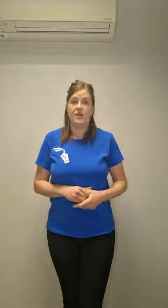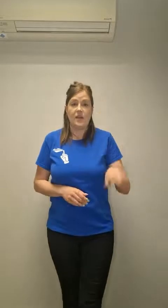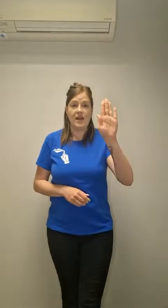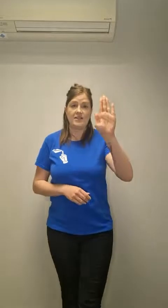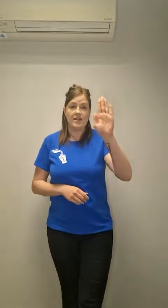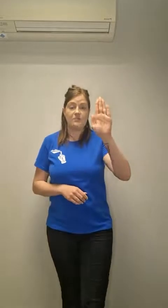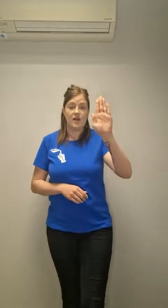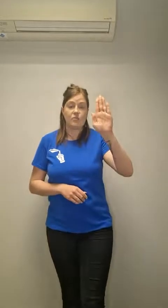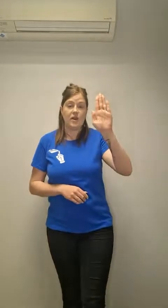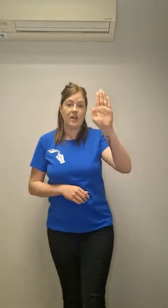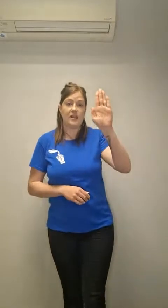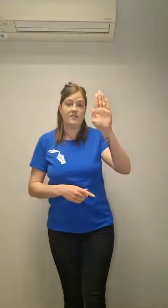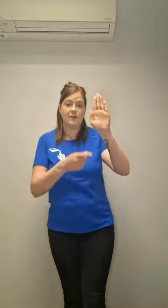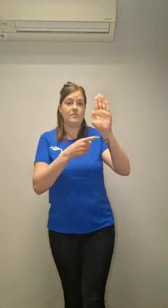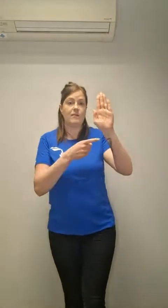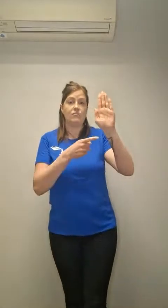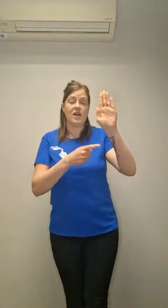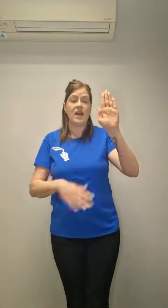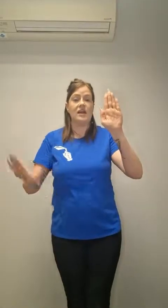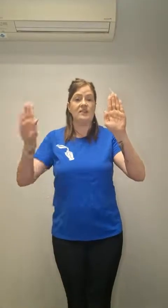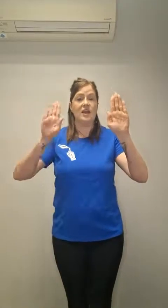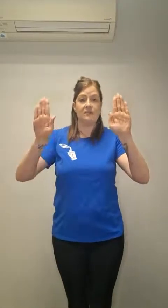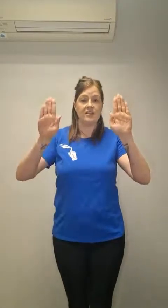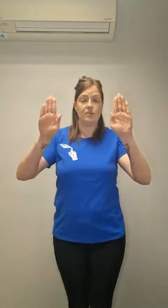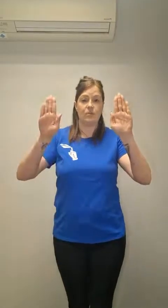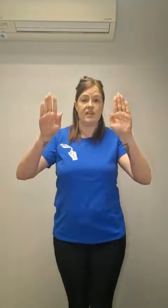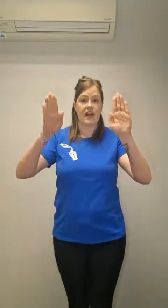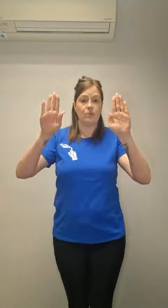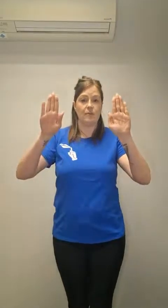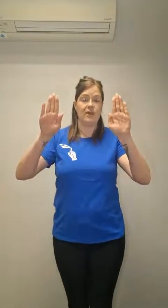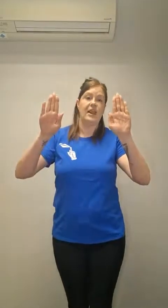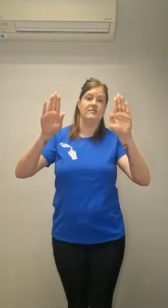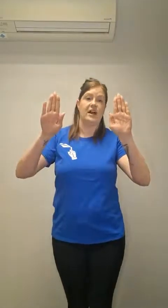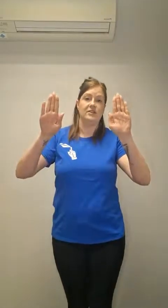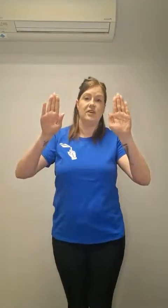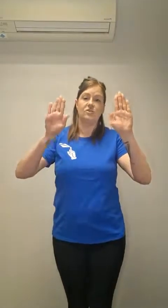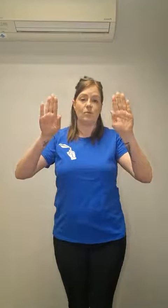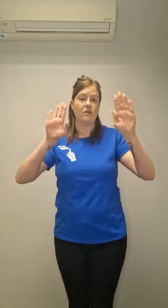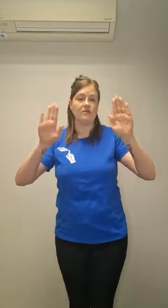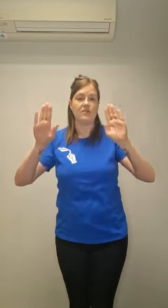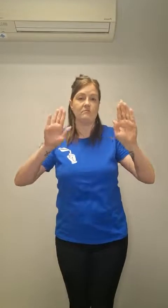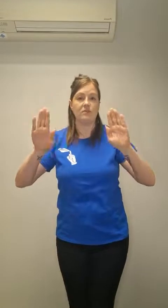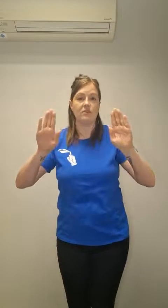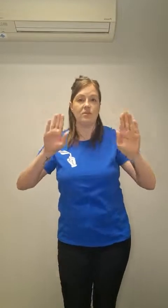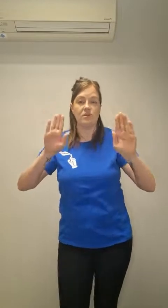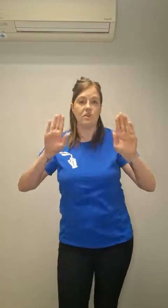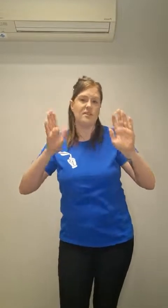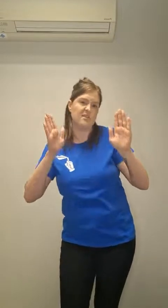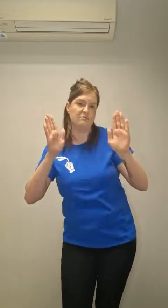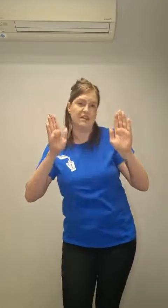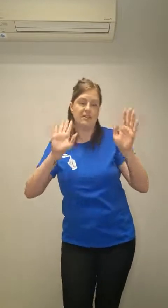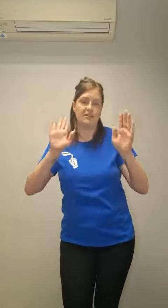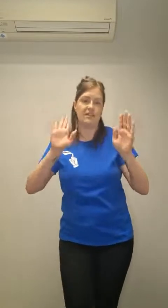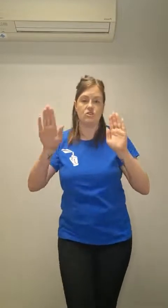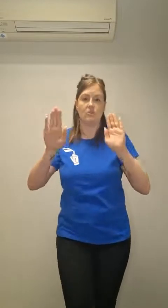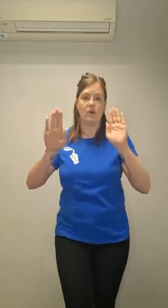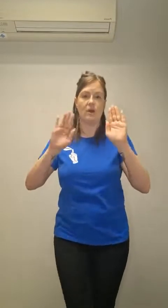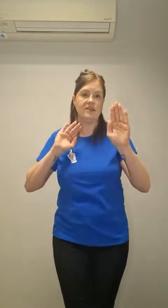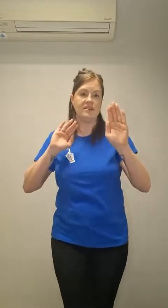as I said, my working hand is going to be my right hand, my supporting hand will be my left hand. Don't worry if this is mirrored to you, it doesn't matter. As I said, just pick one and stick with